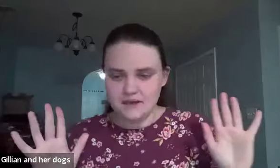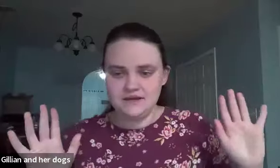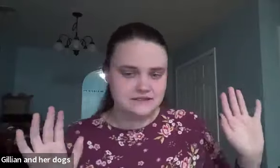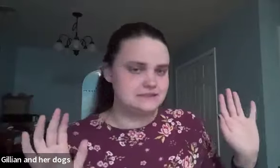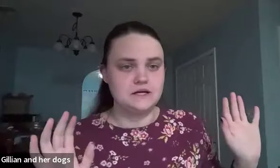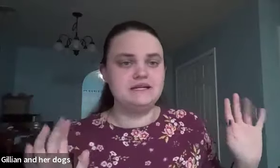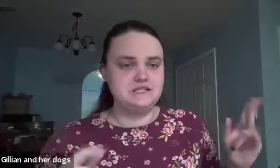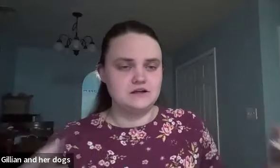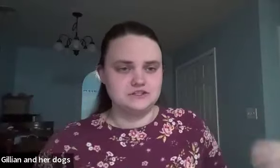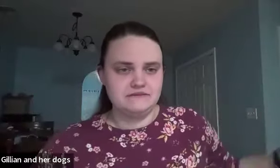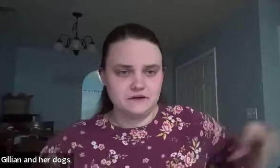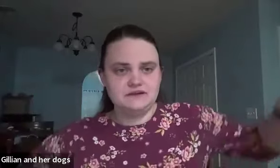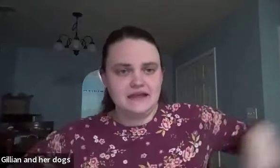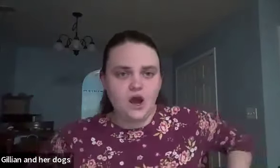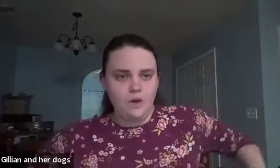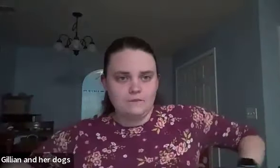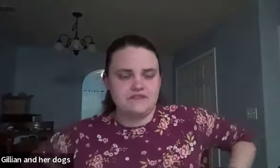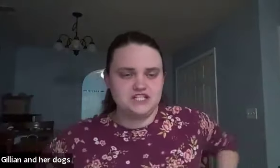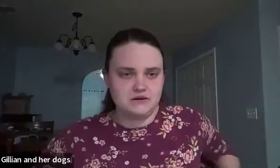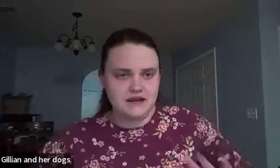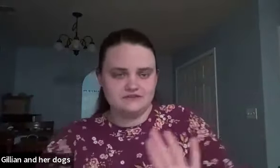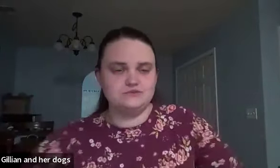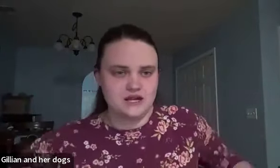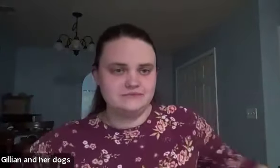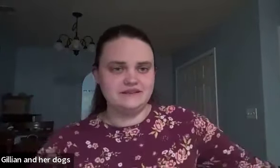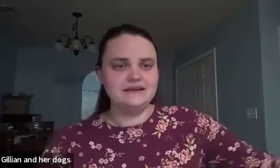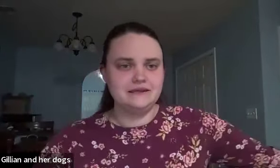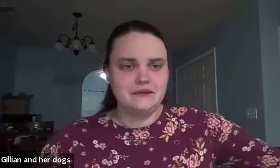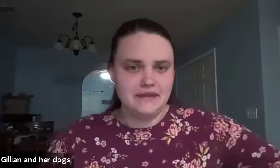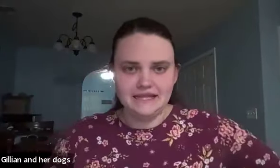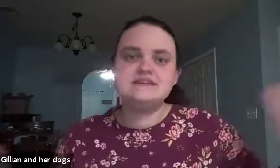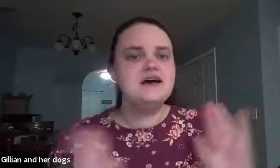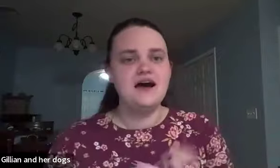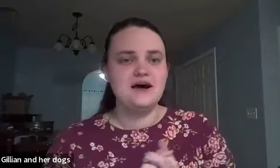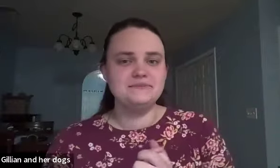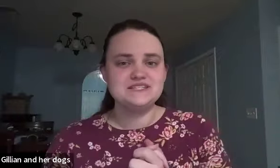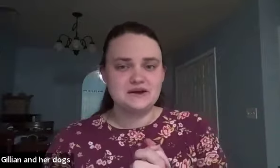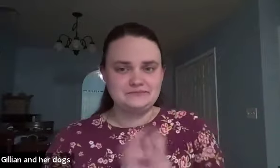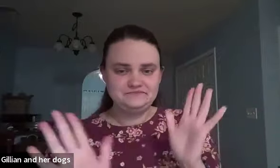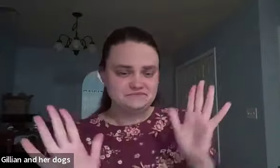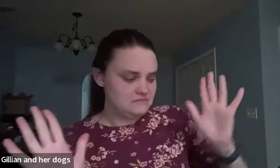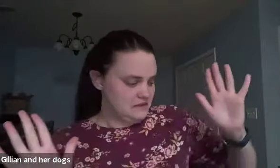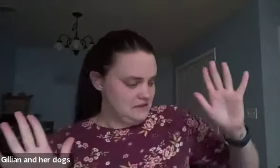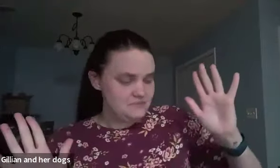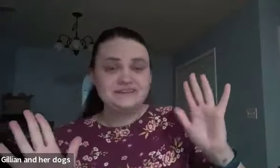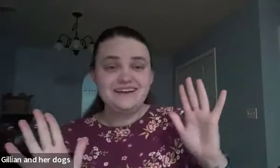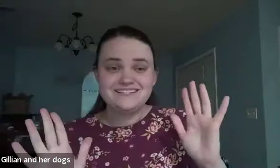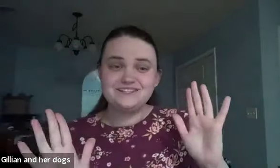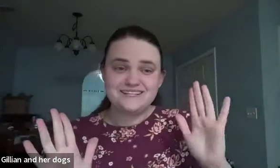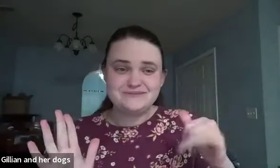awesome. Sorry, my dogs are getting very like all up in the chair right now, so I'm trying to be like, give me a minute. So But guys, you guys should